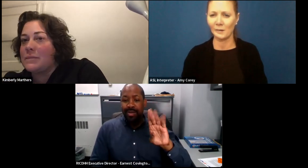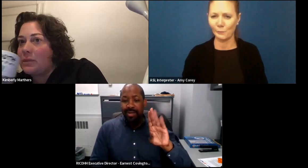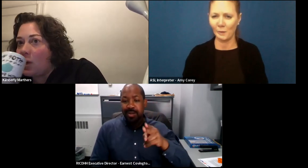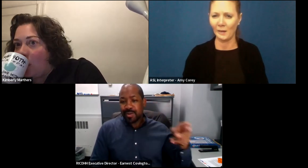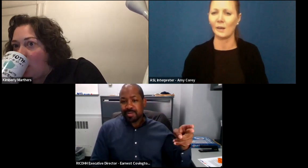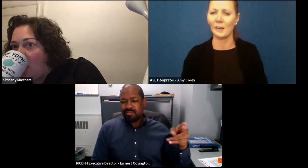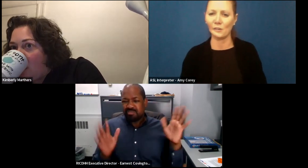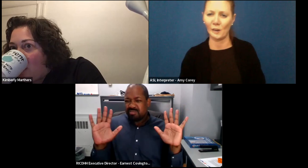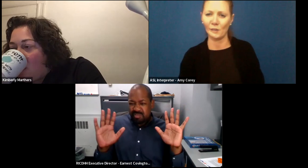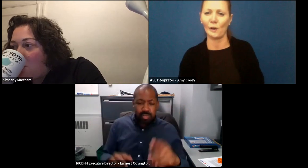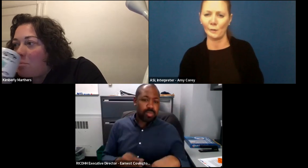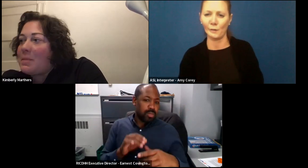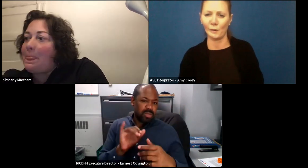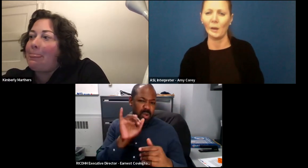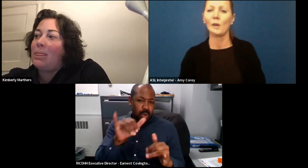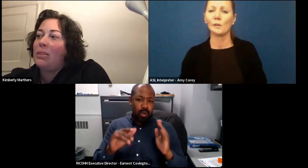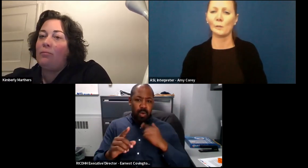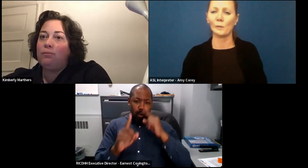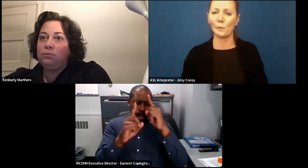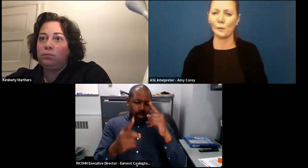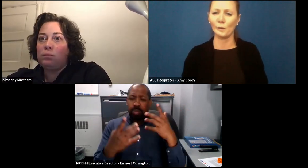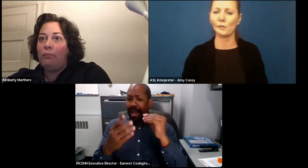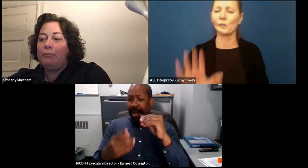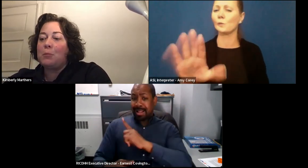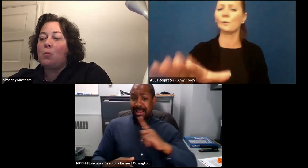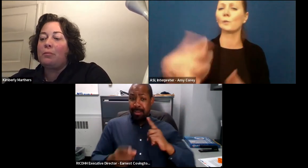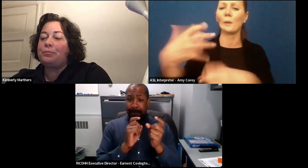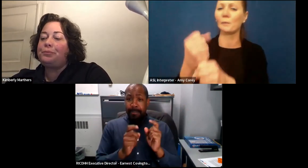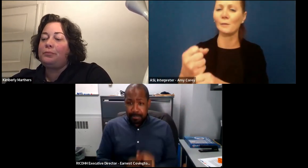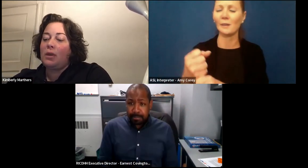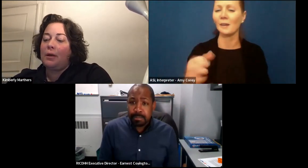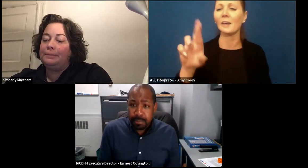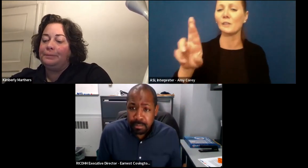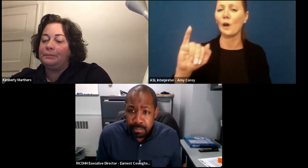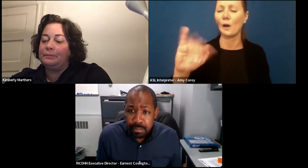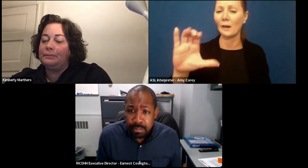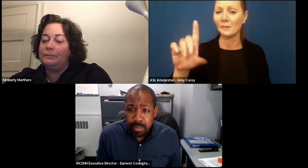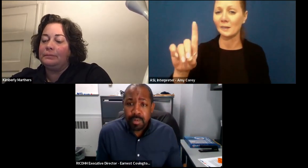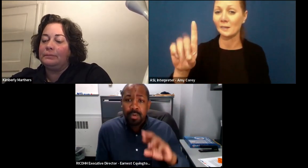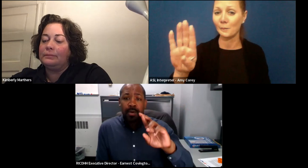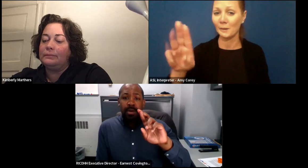DB, deaf blind, HH, hard of hearing. So in order to abbreviate it, it's